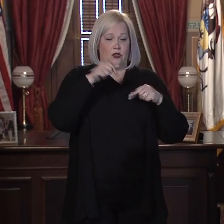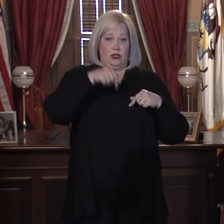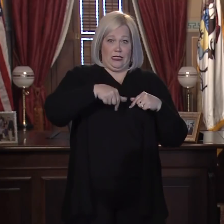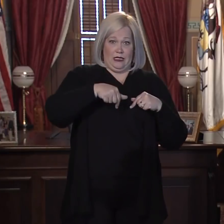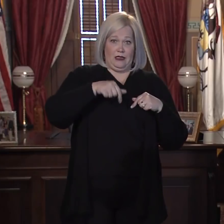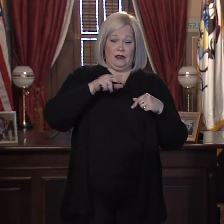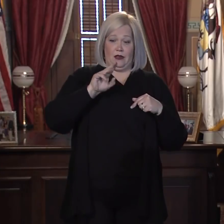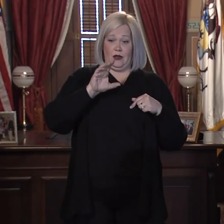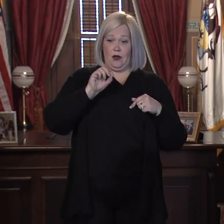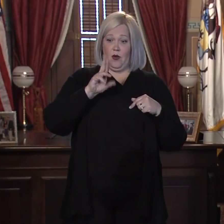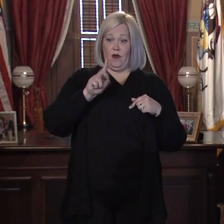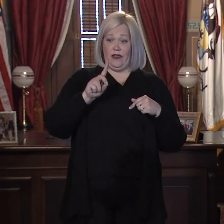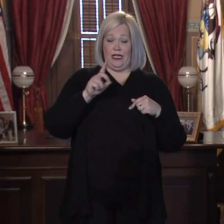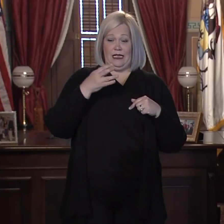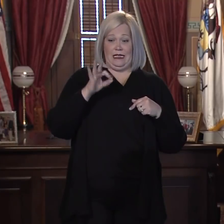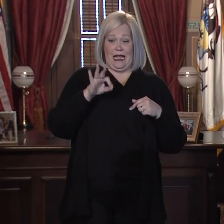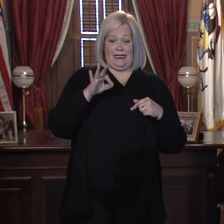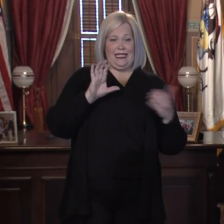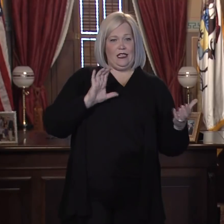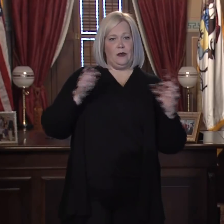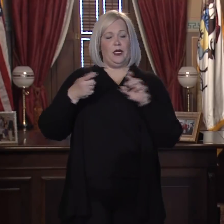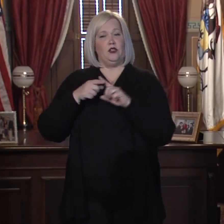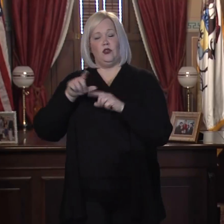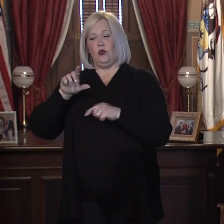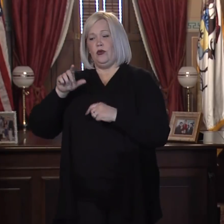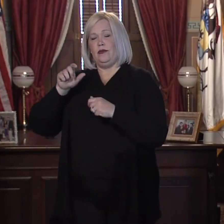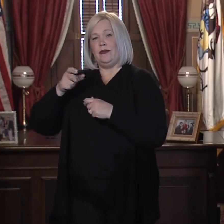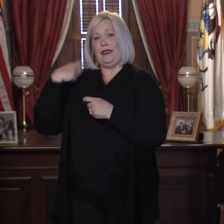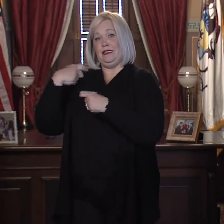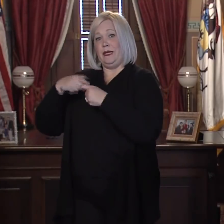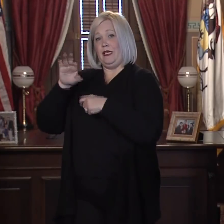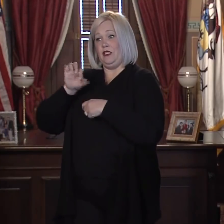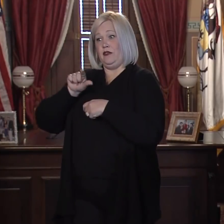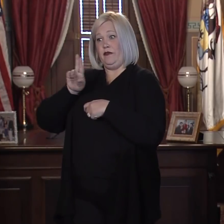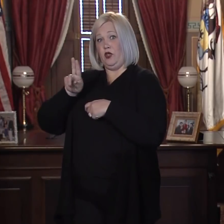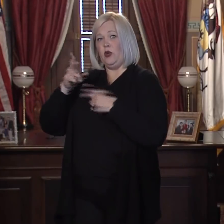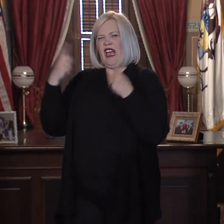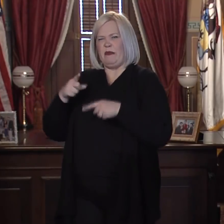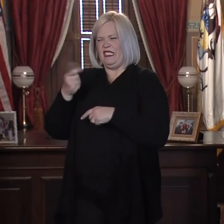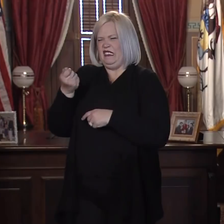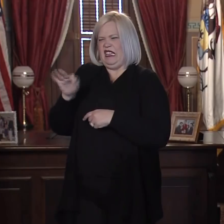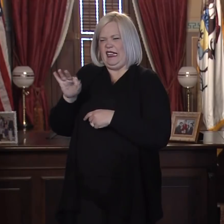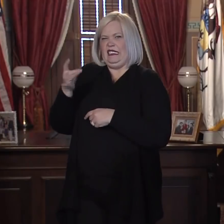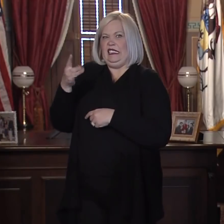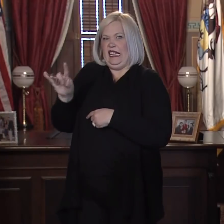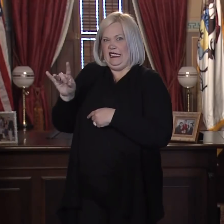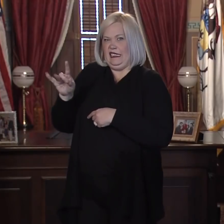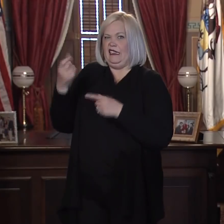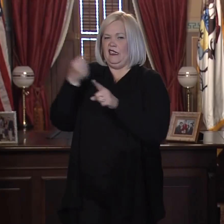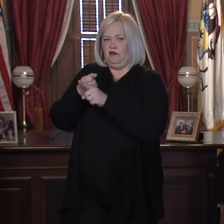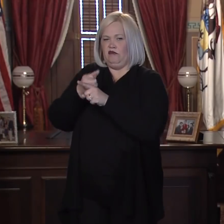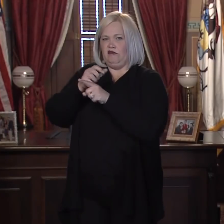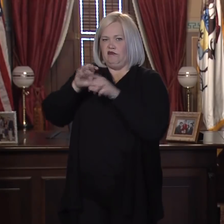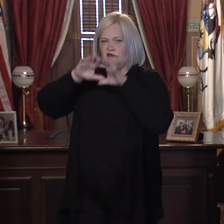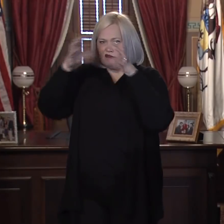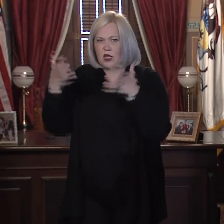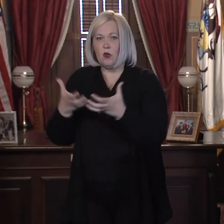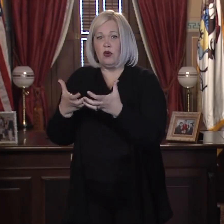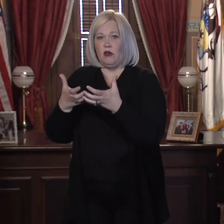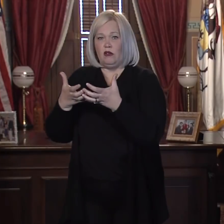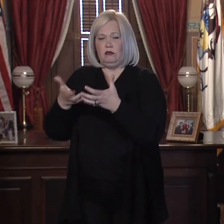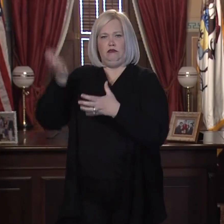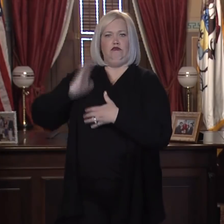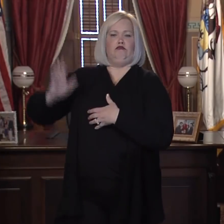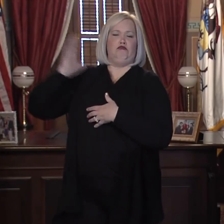pandemic of 1918 with the flu that occurred in the United States and across the world. What was clear